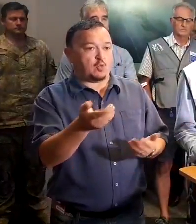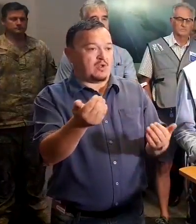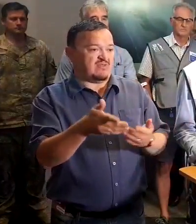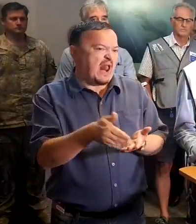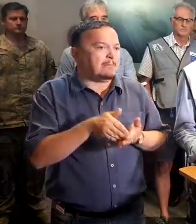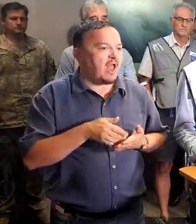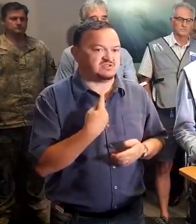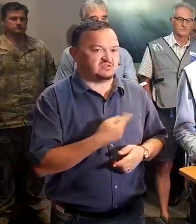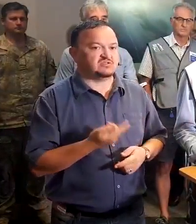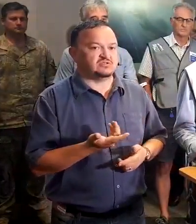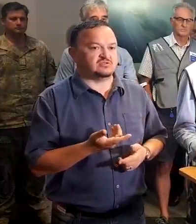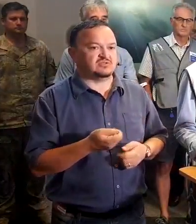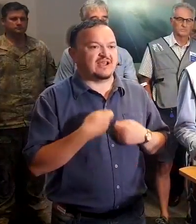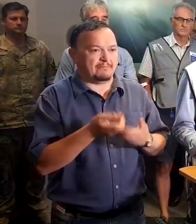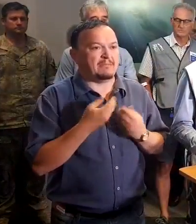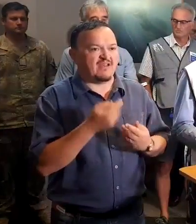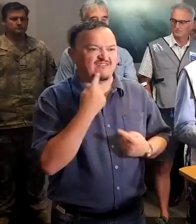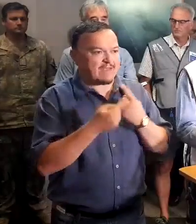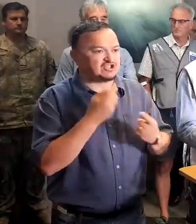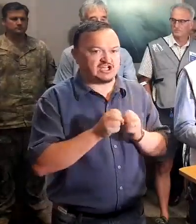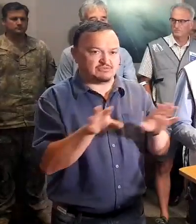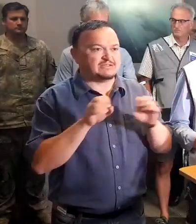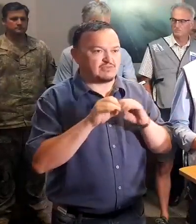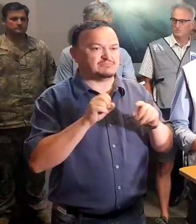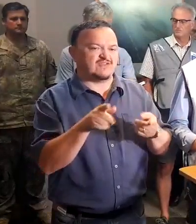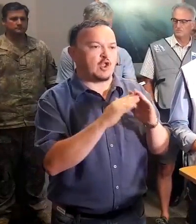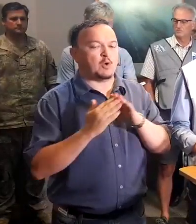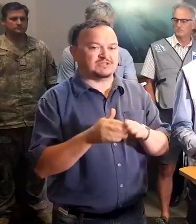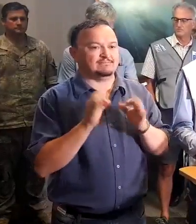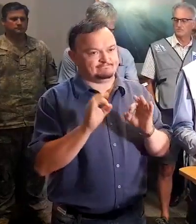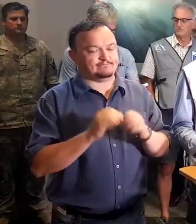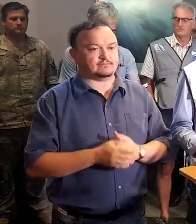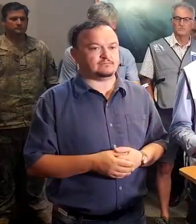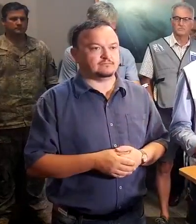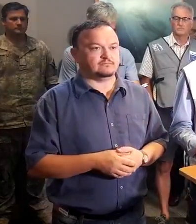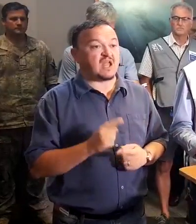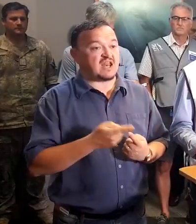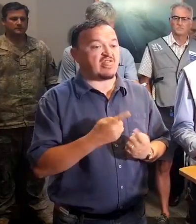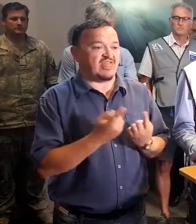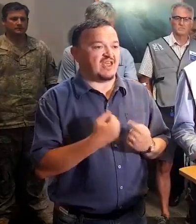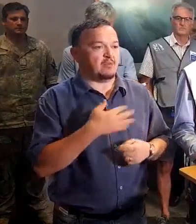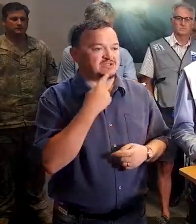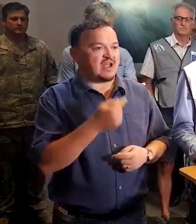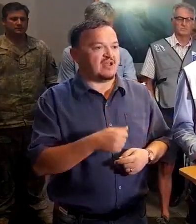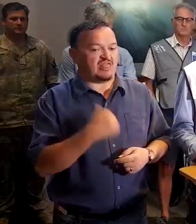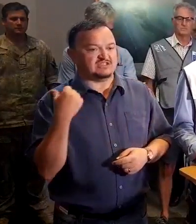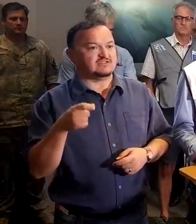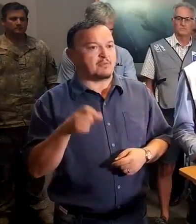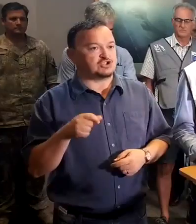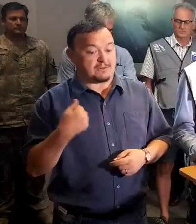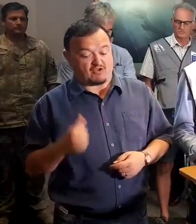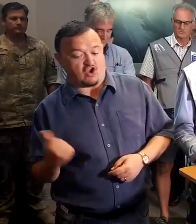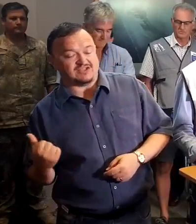community informed. The other thing I found was that this gentleman here on my right, Mr. Paul Palmer, who was our